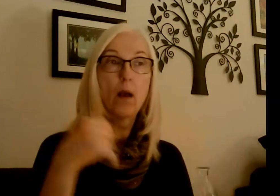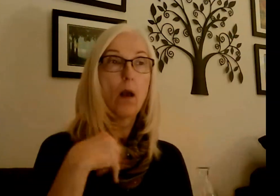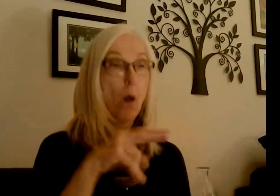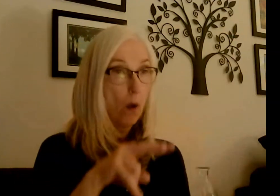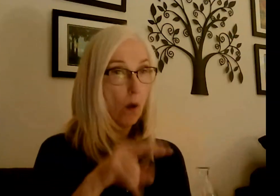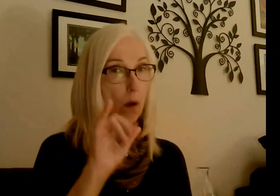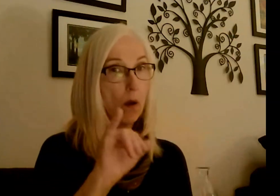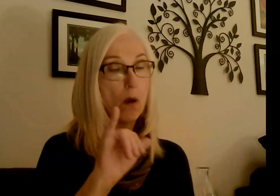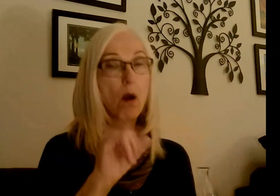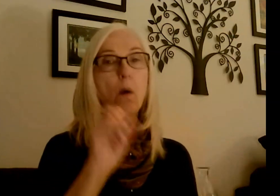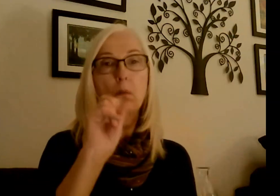it and that it was free